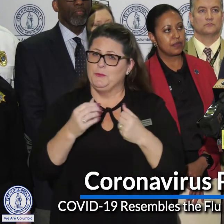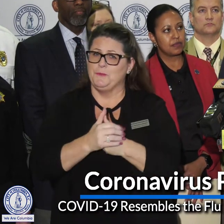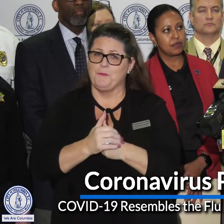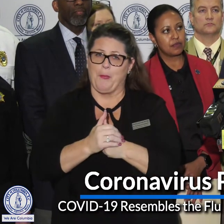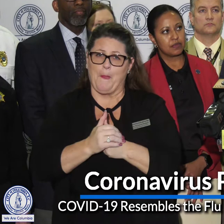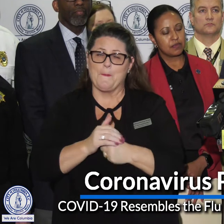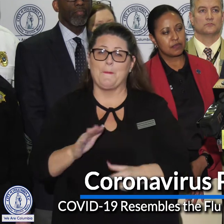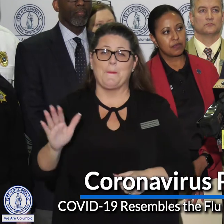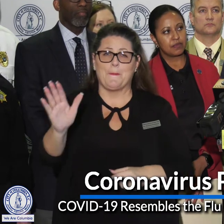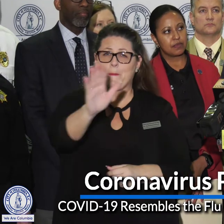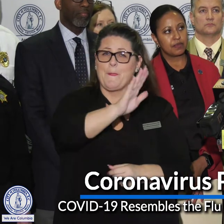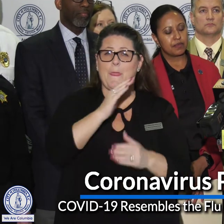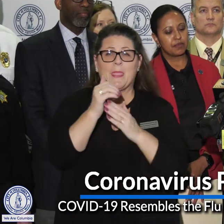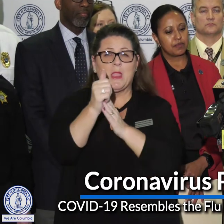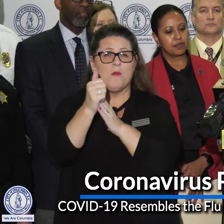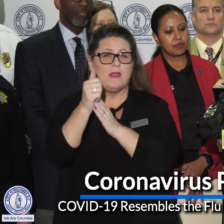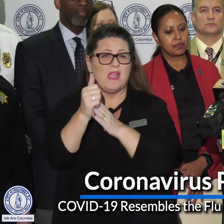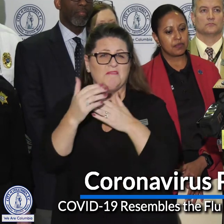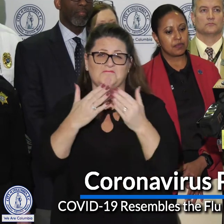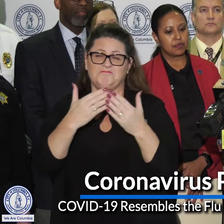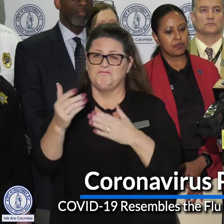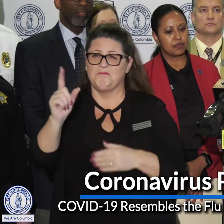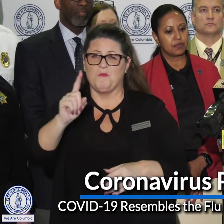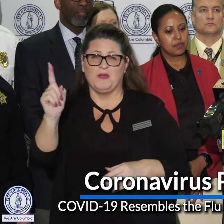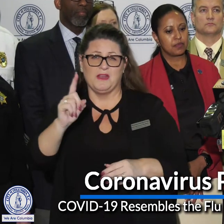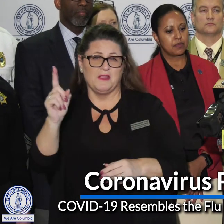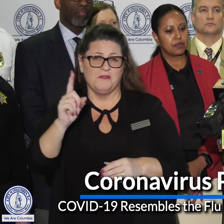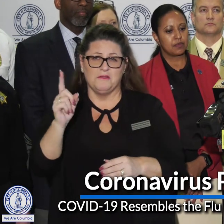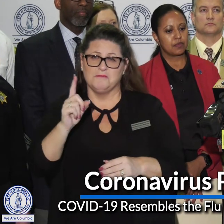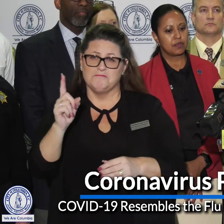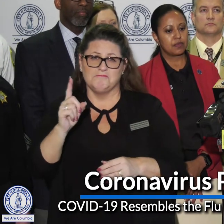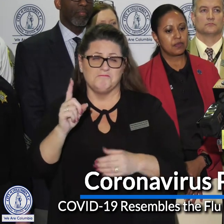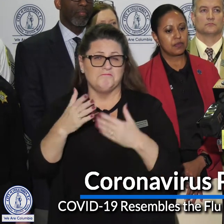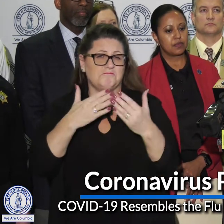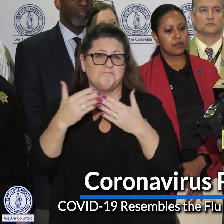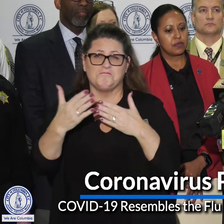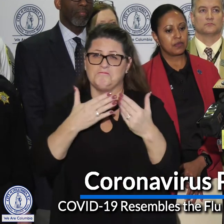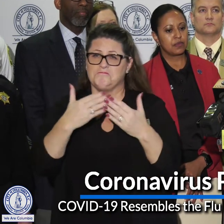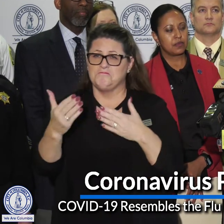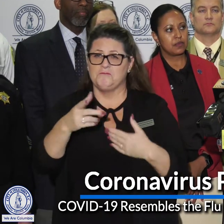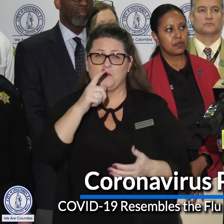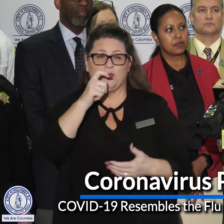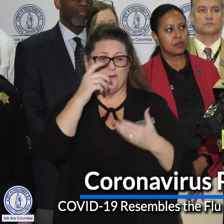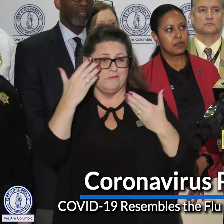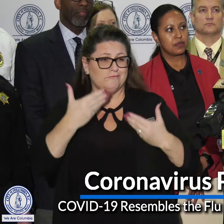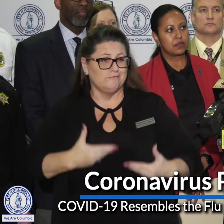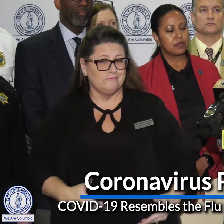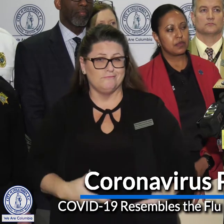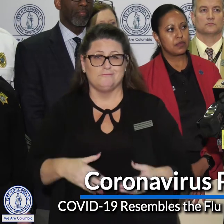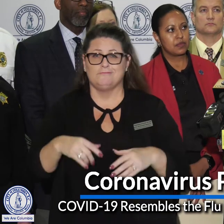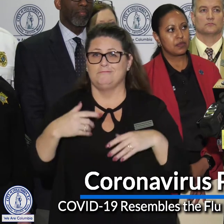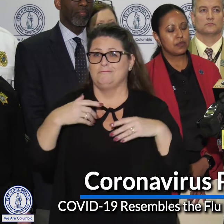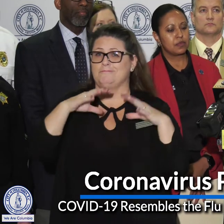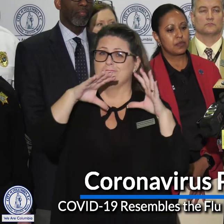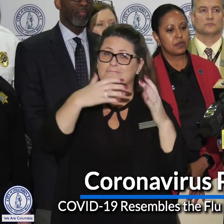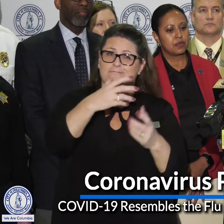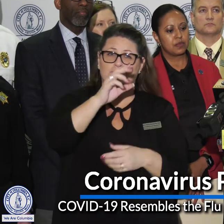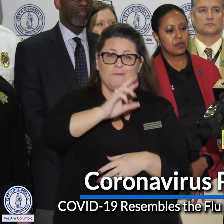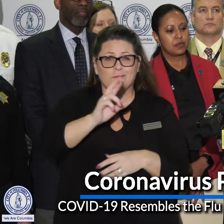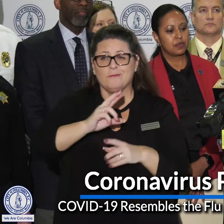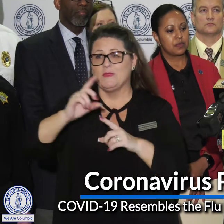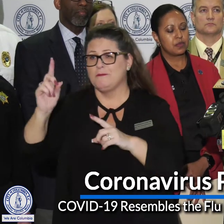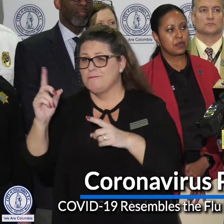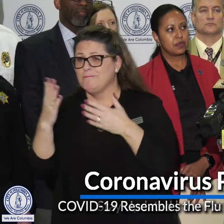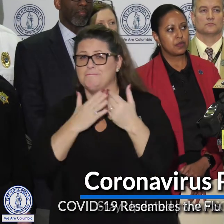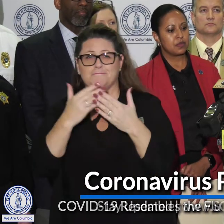of region, regardless of where we are and who we are, irrespective of party or our respective